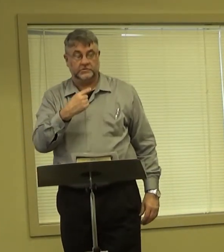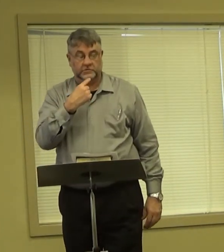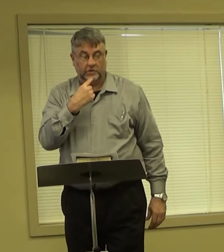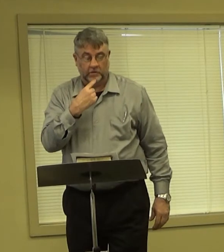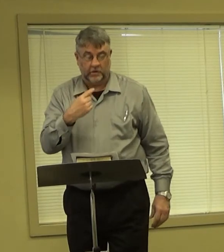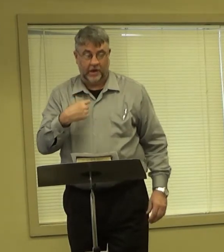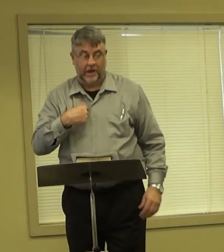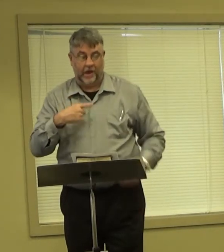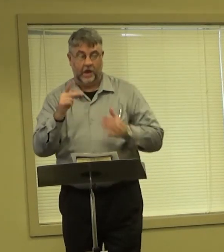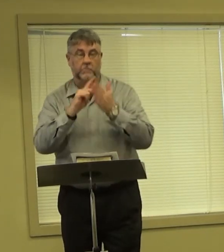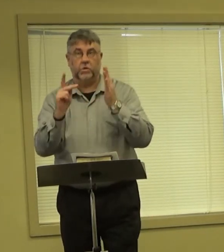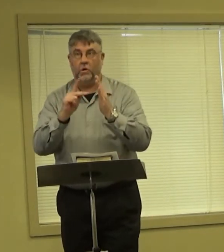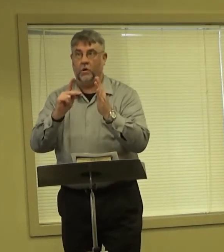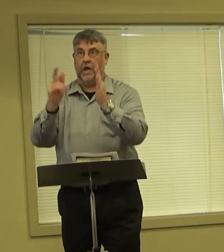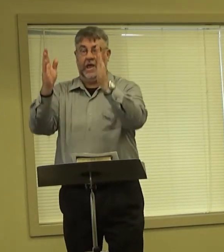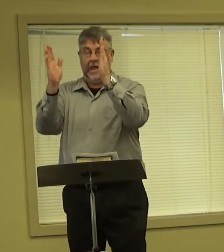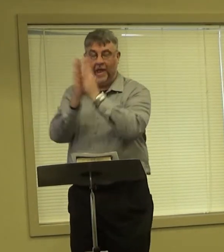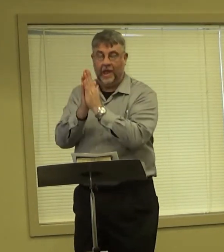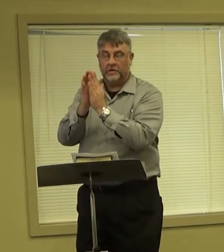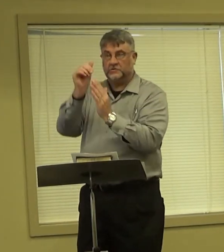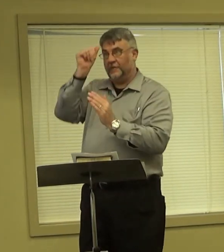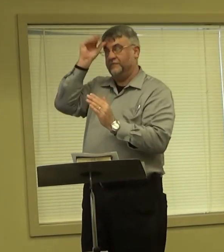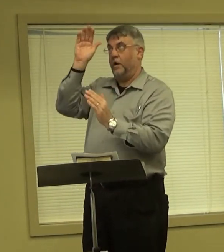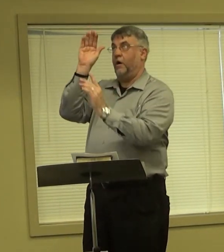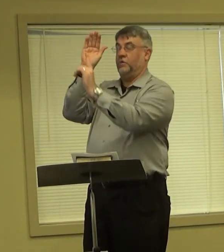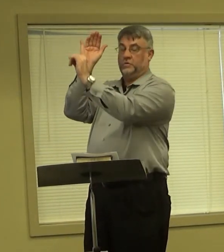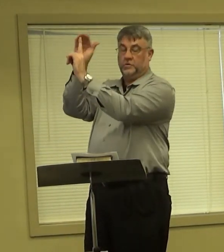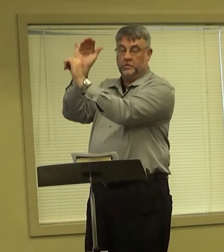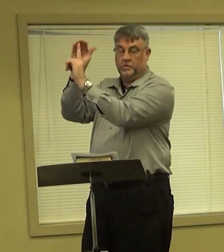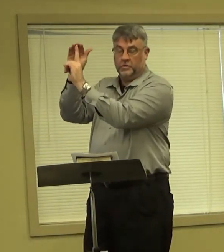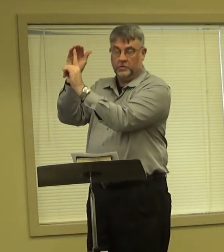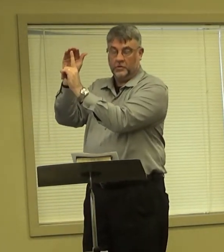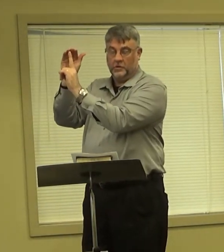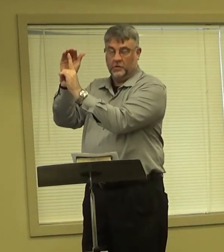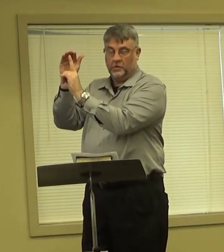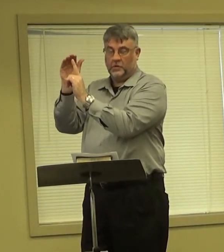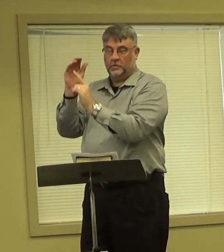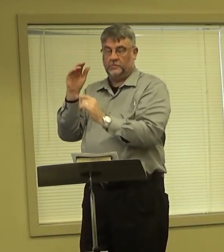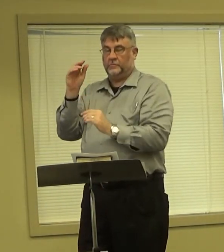It says, I, Paul, ask Father,